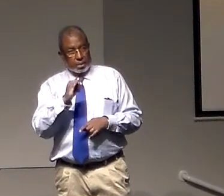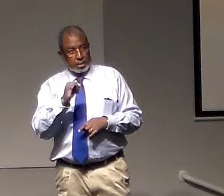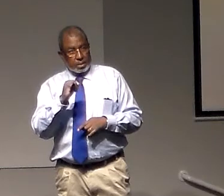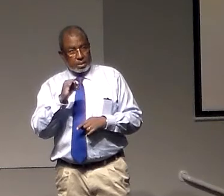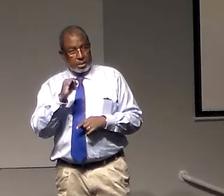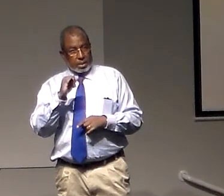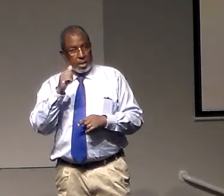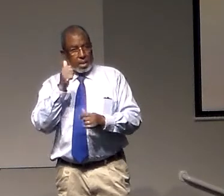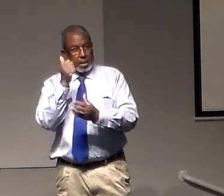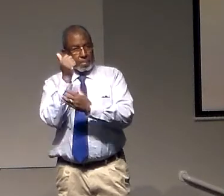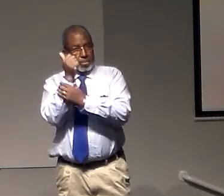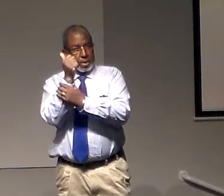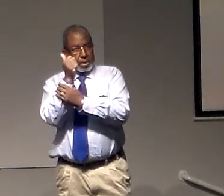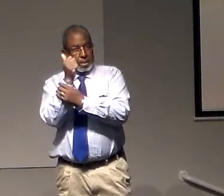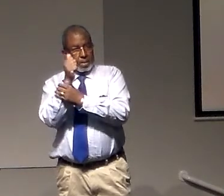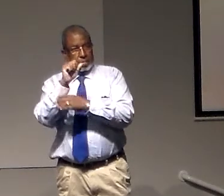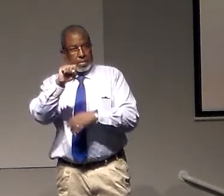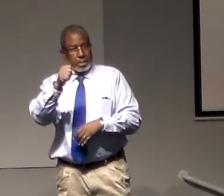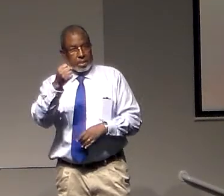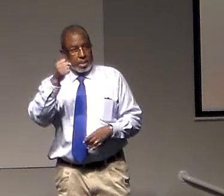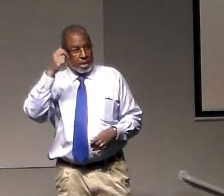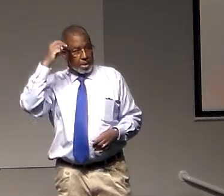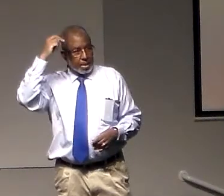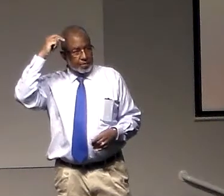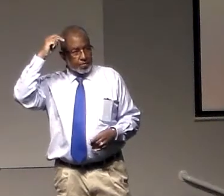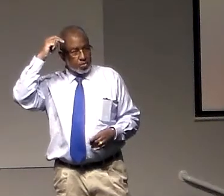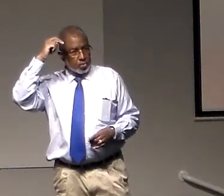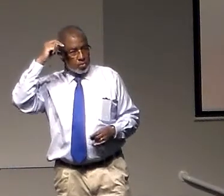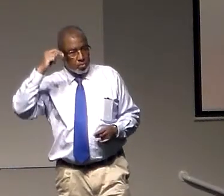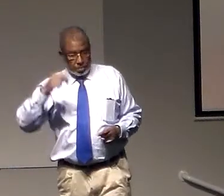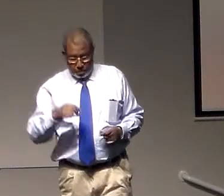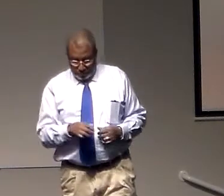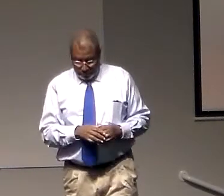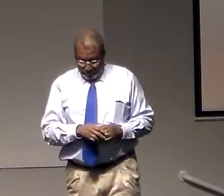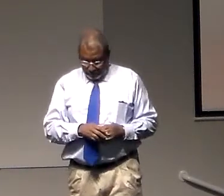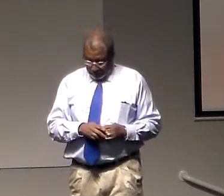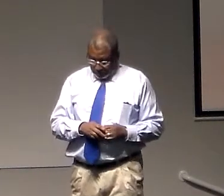Himself is, of course, Abraham's nephew.